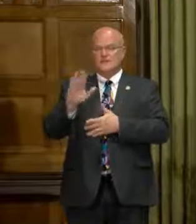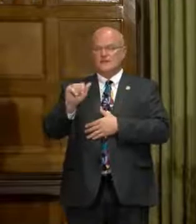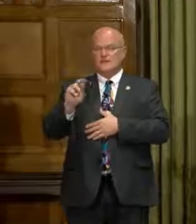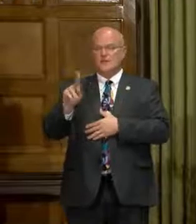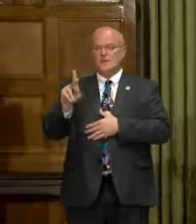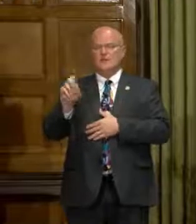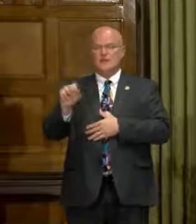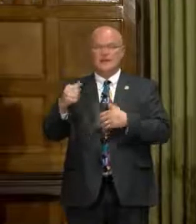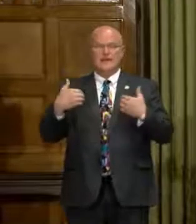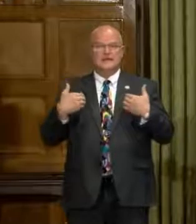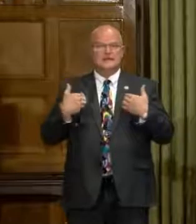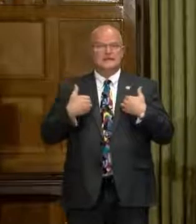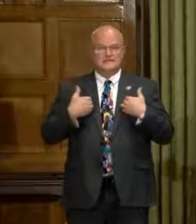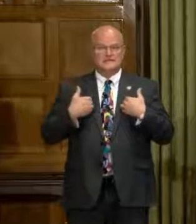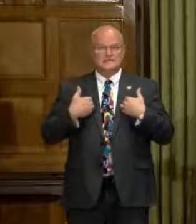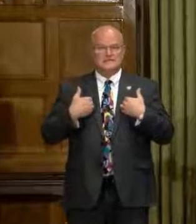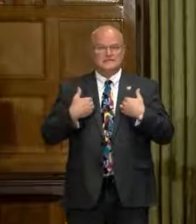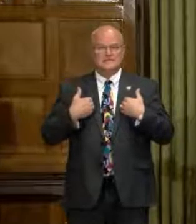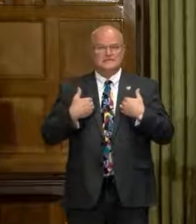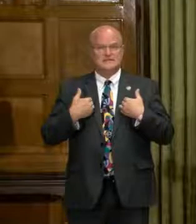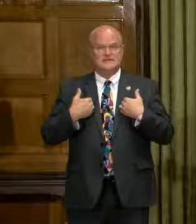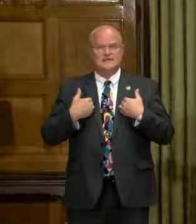banks have